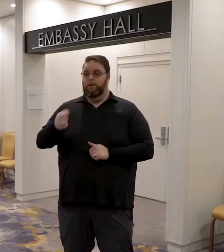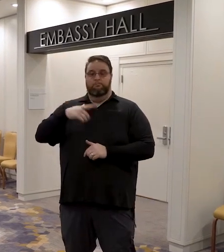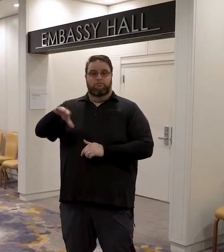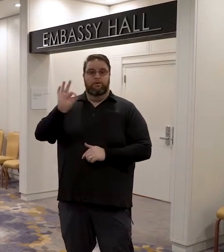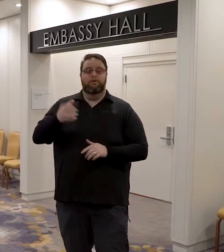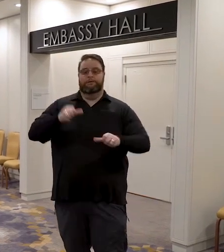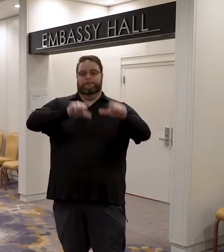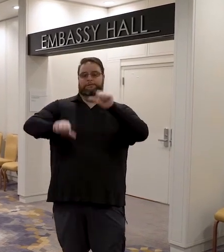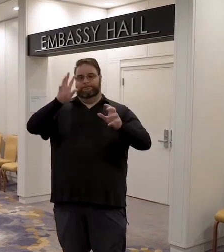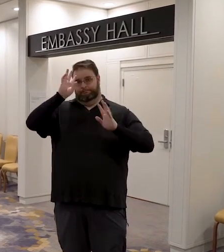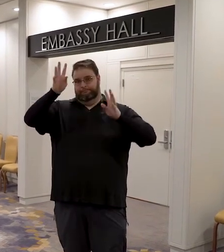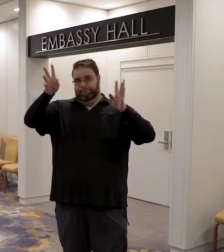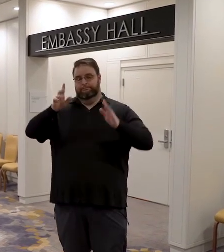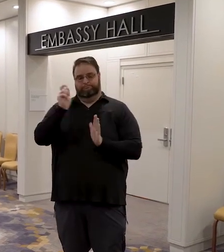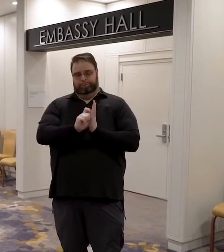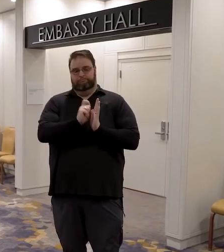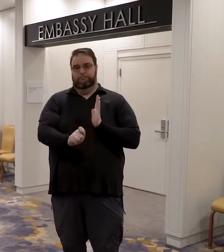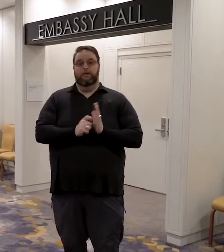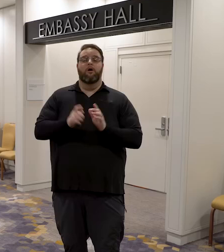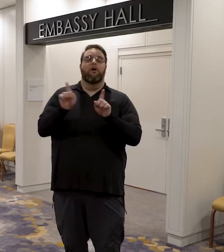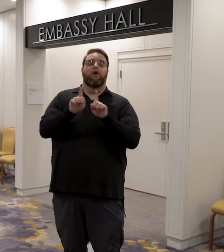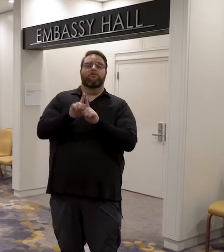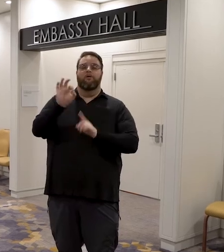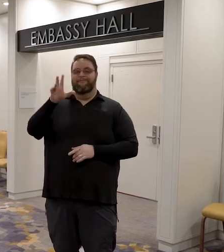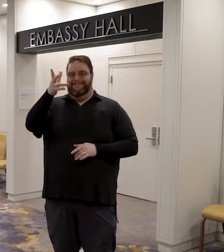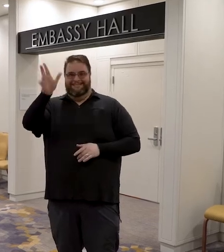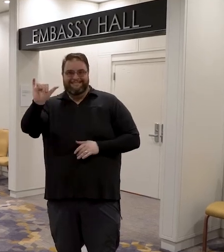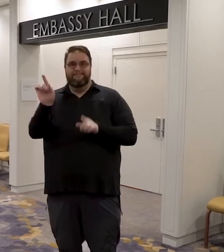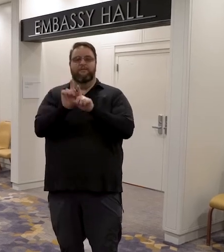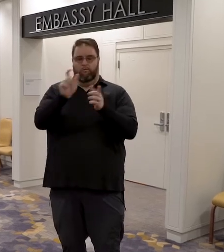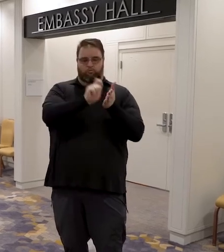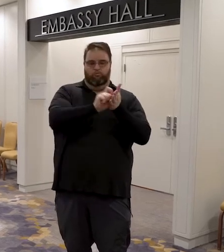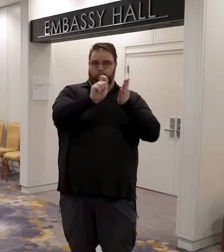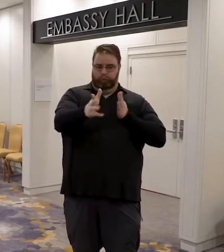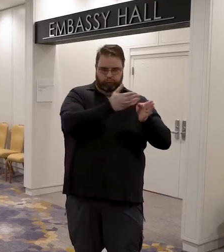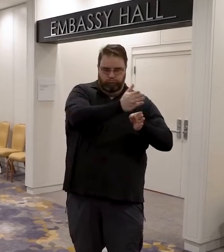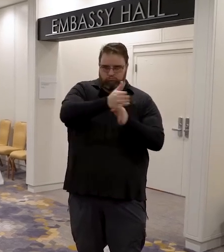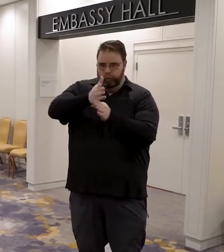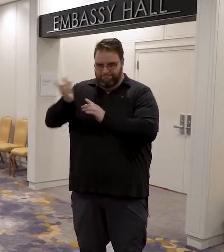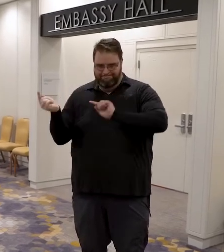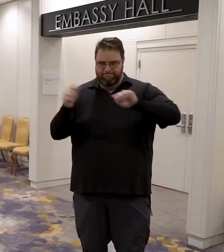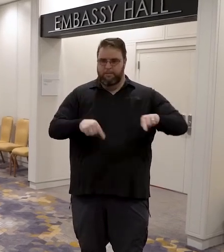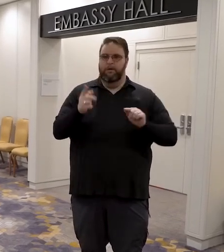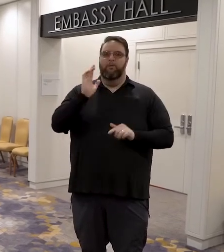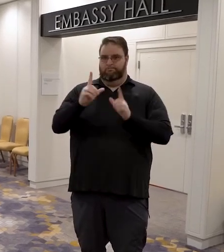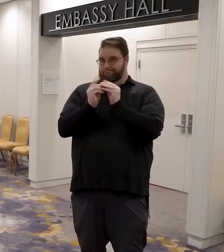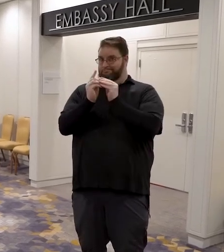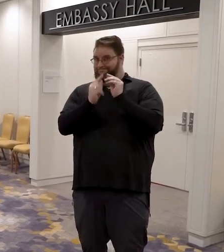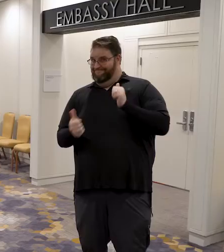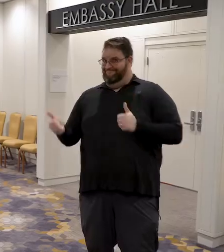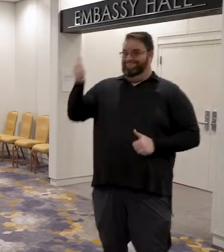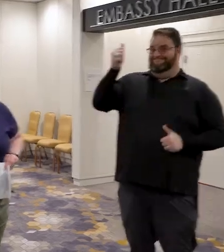will find science fiction literature, fantasy literature, and the writer's track. We're gonna go up one